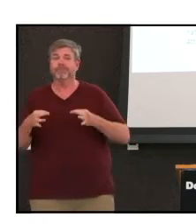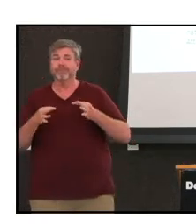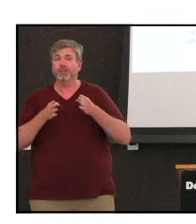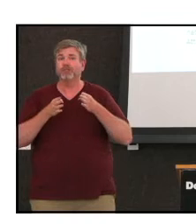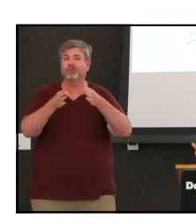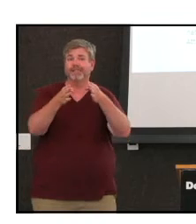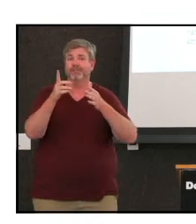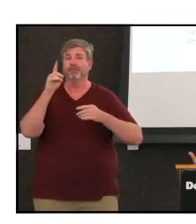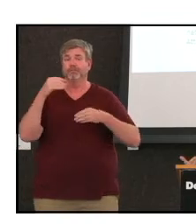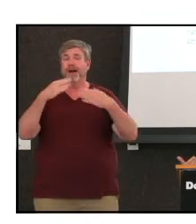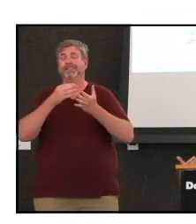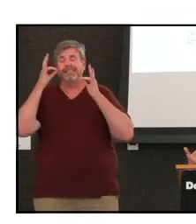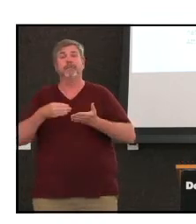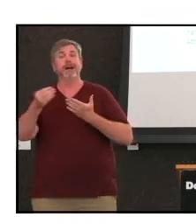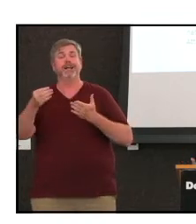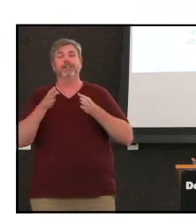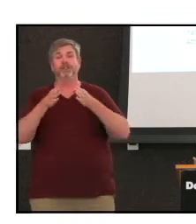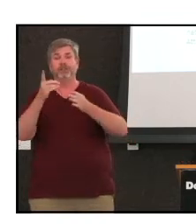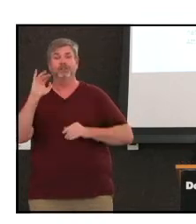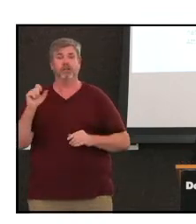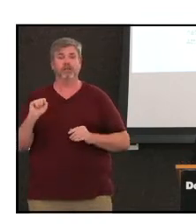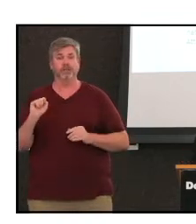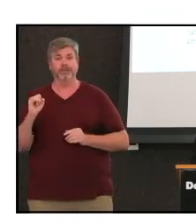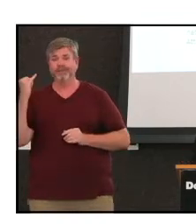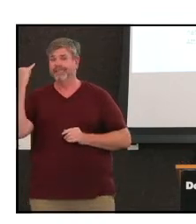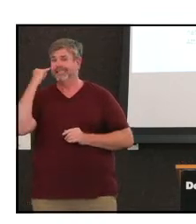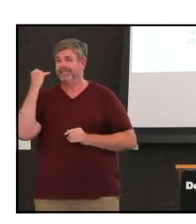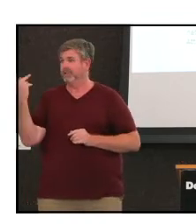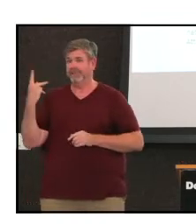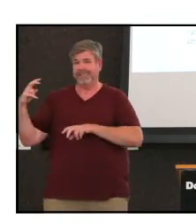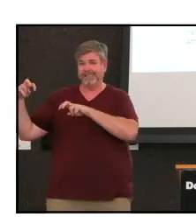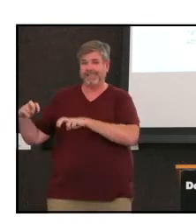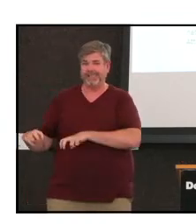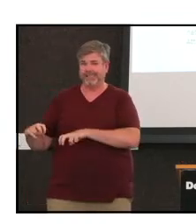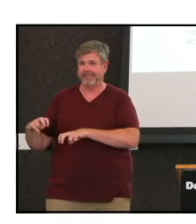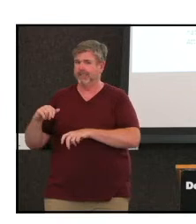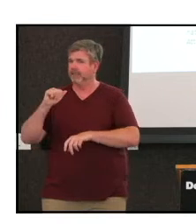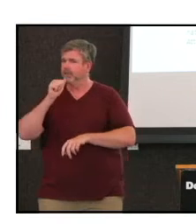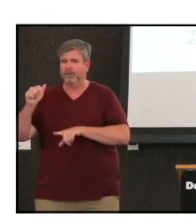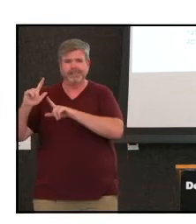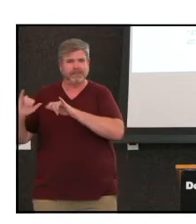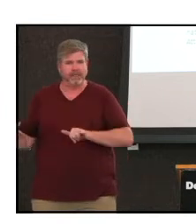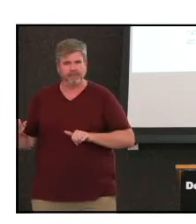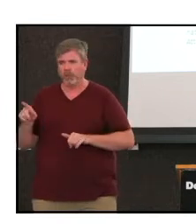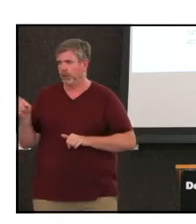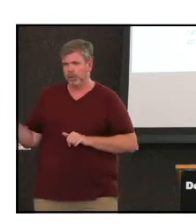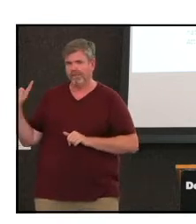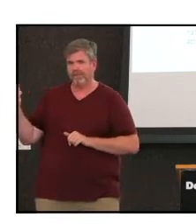using the substance so you can keep an eye on each other and know if someone stops responding, stops breathing. Have naloxone